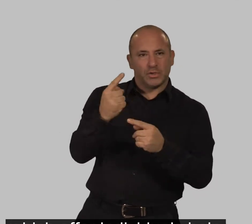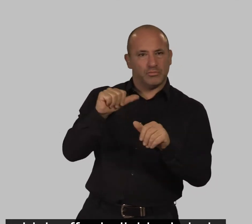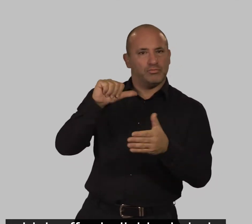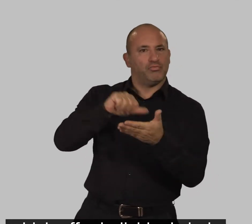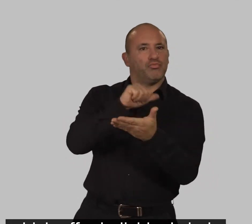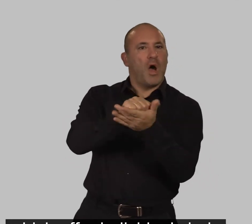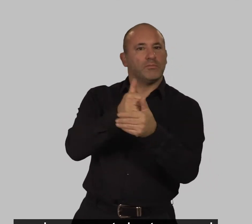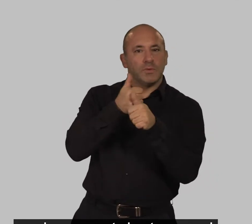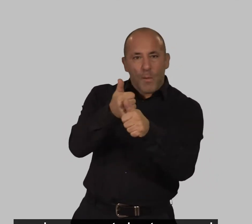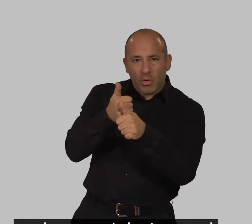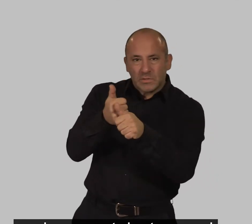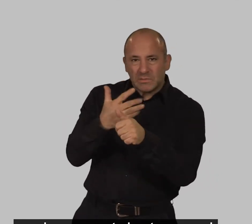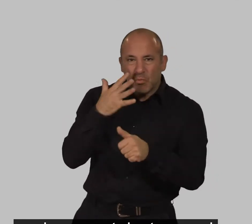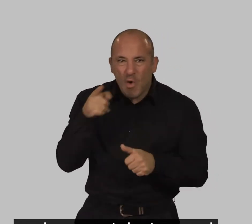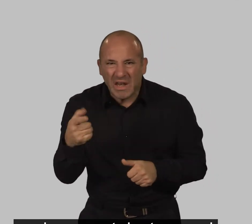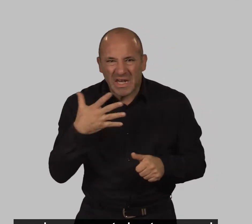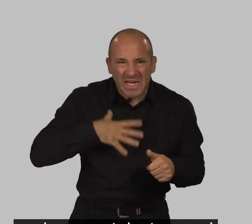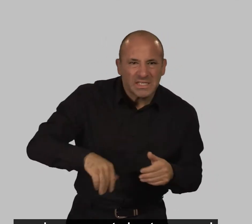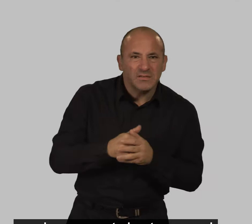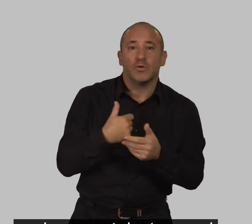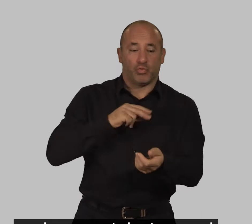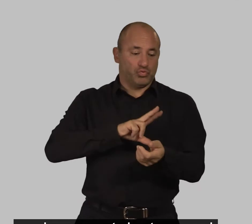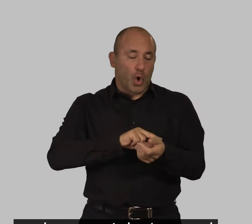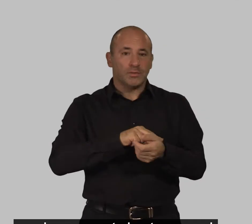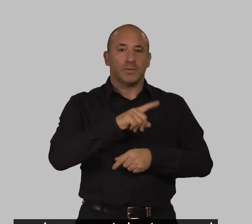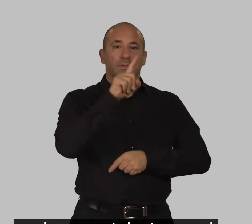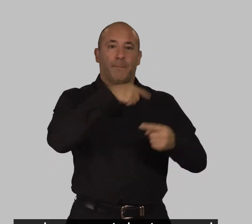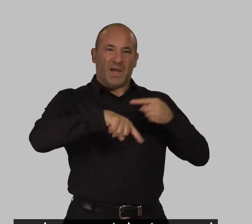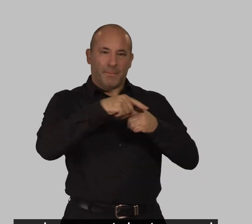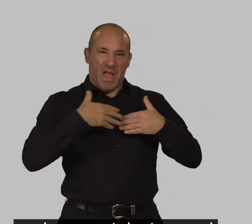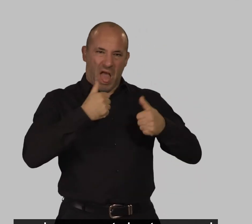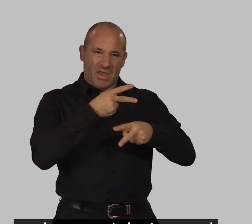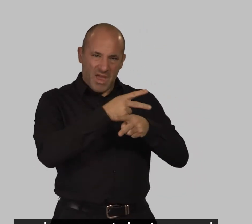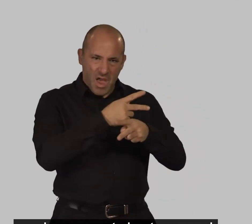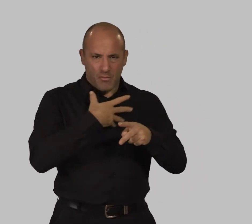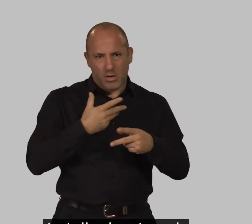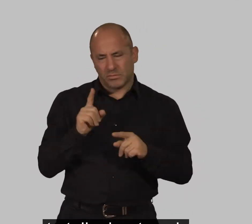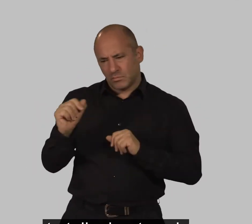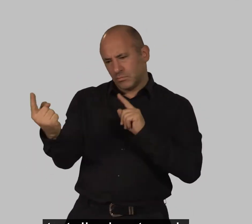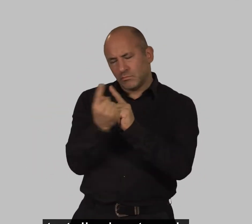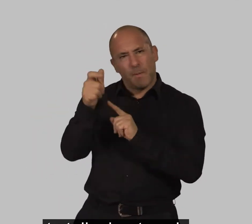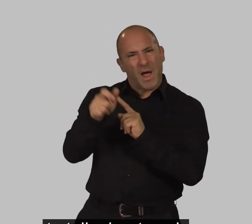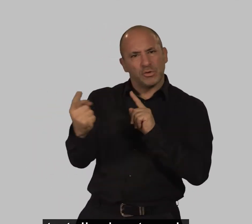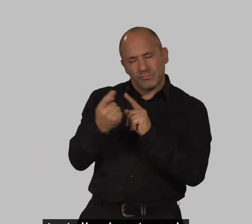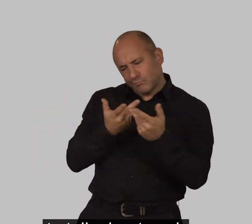it. And we want doctors and people who work in healthcare to talk about work with their patients.